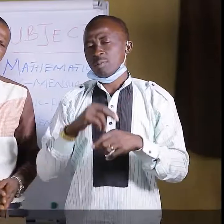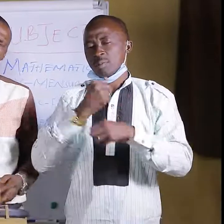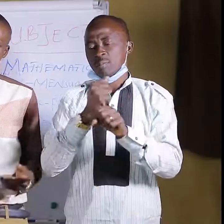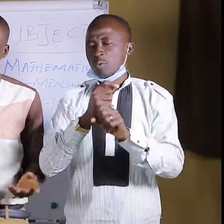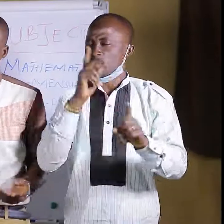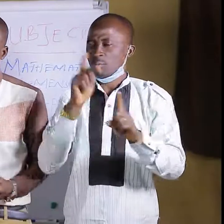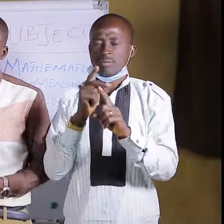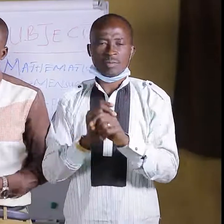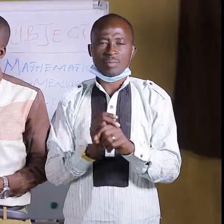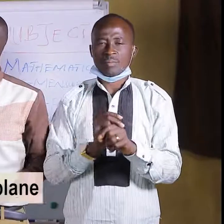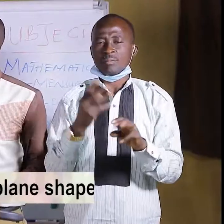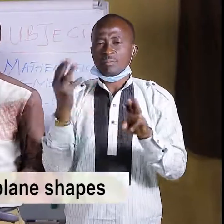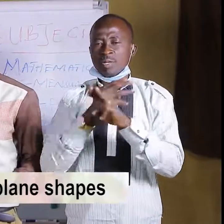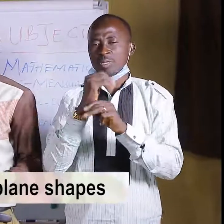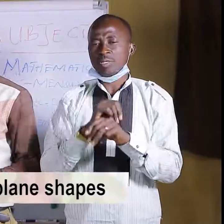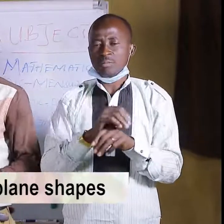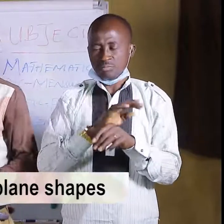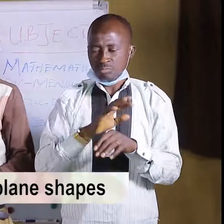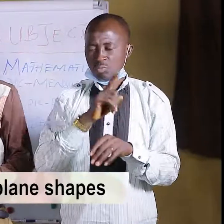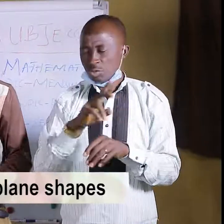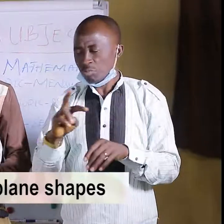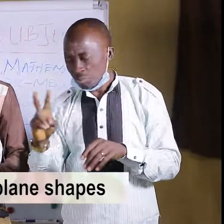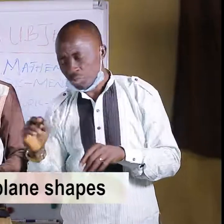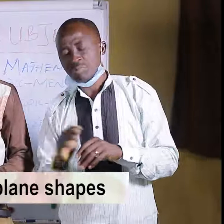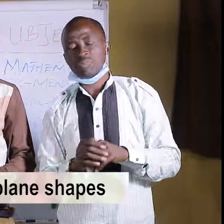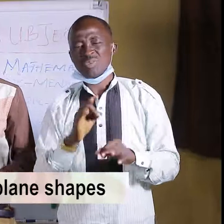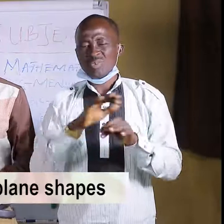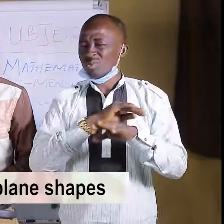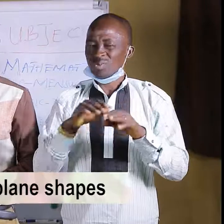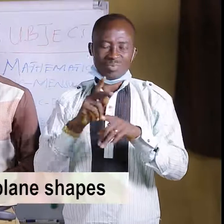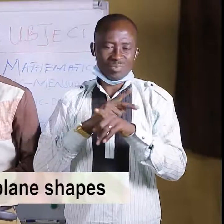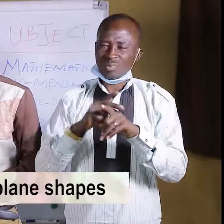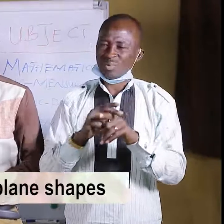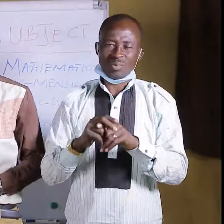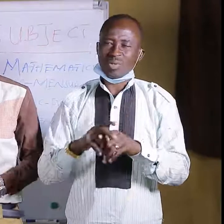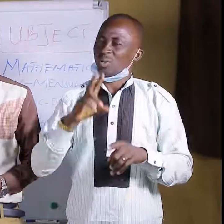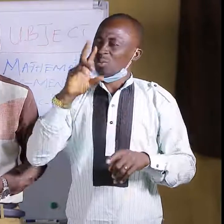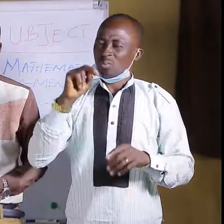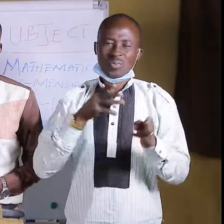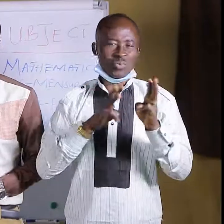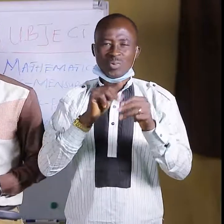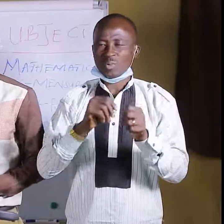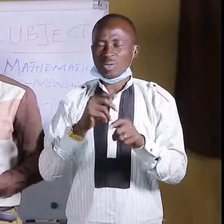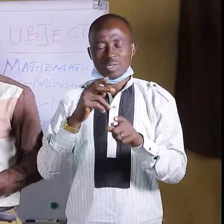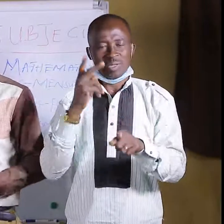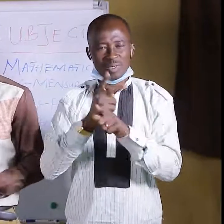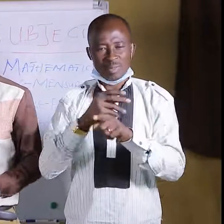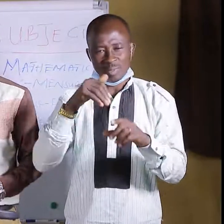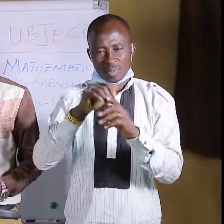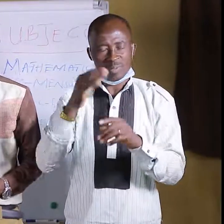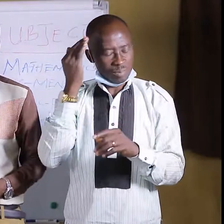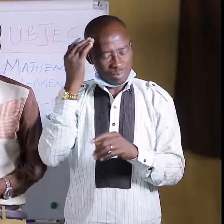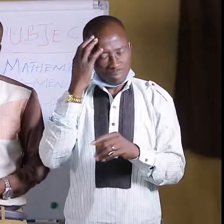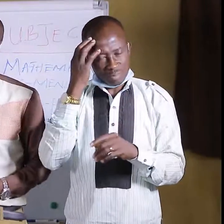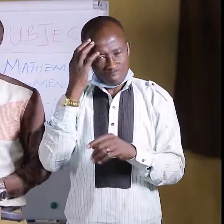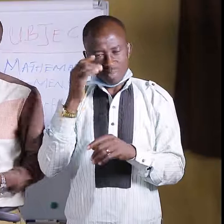Mathematics deal with figures. If you don't practice, then certainly there is no how you can comprehend mathematics. In fact,